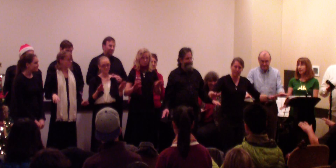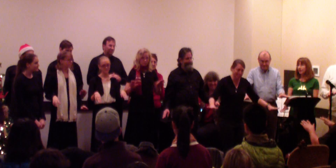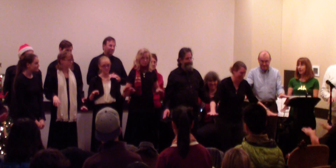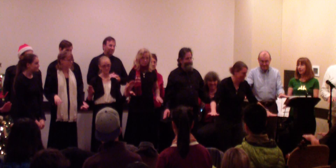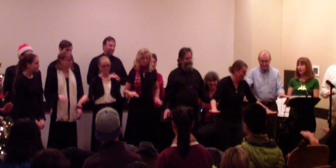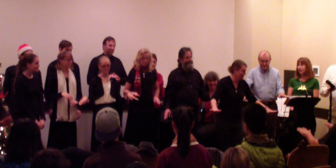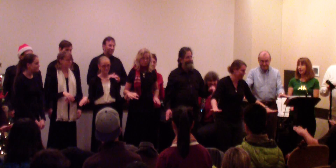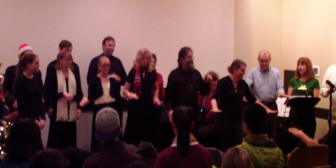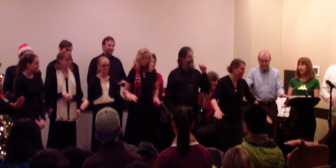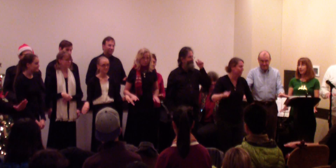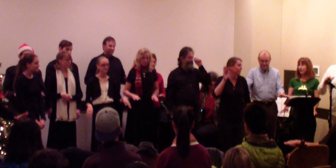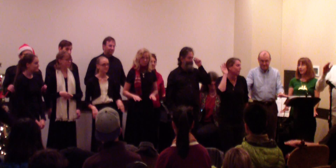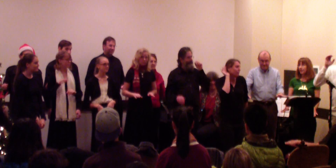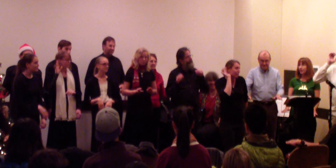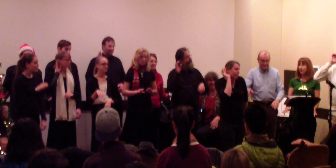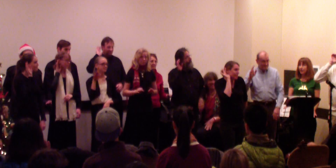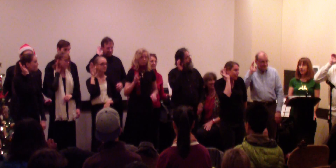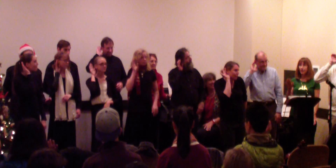reason. Children, listen.